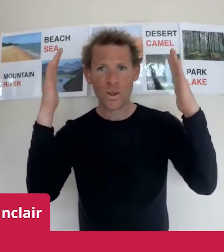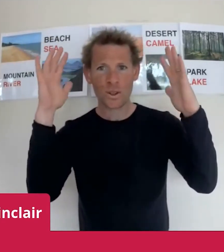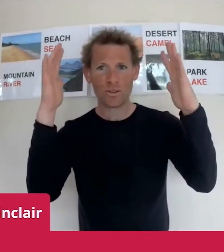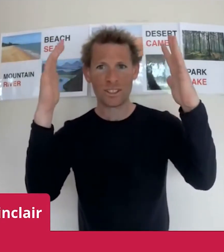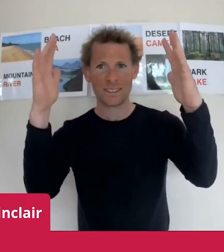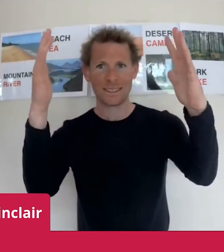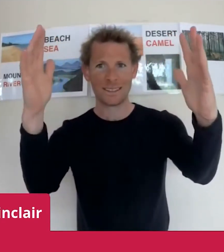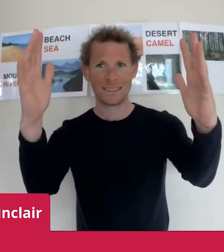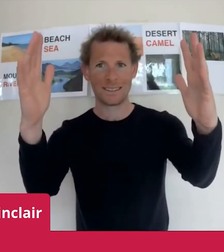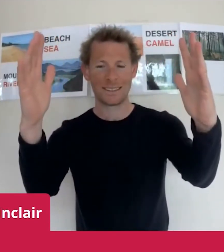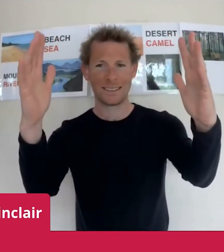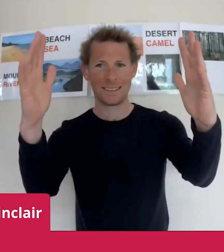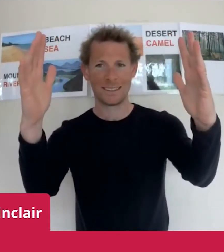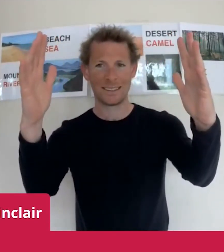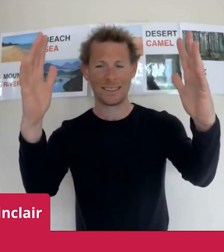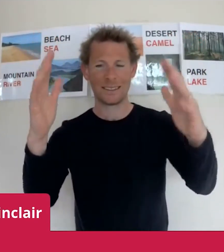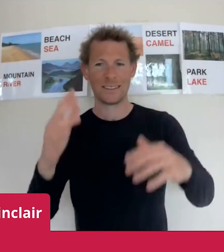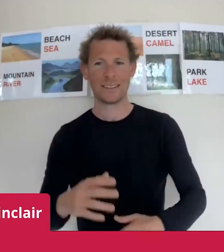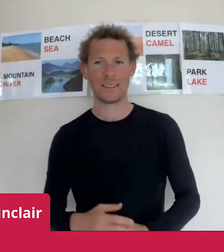is signed like this, forest.